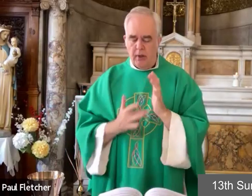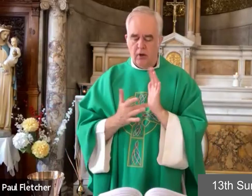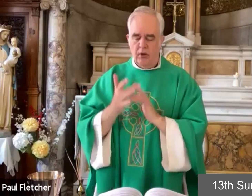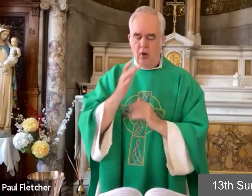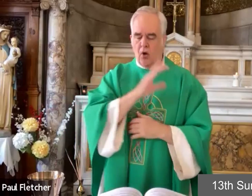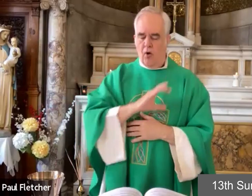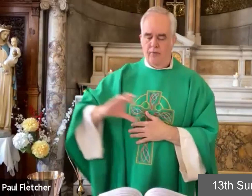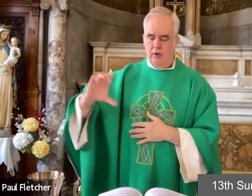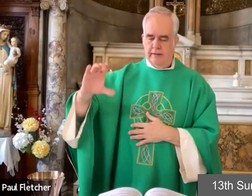blood.